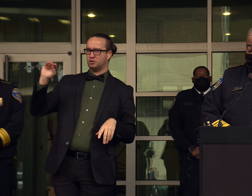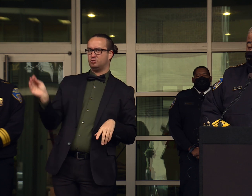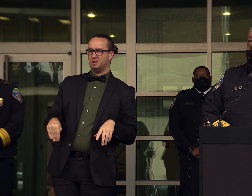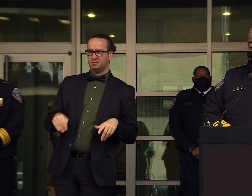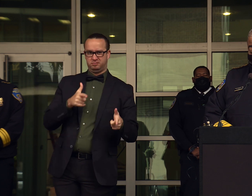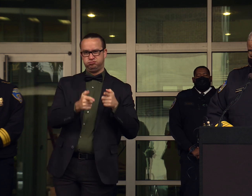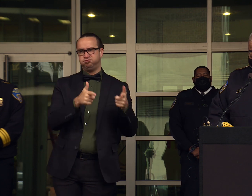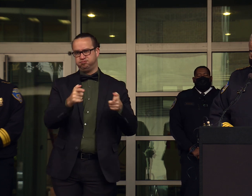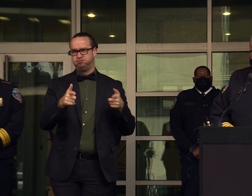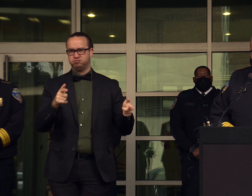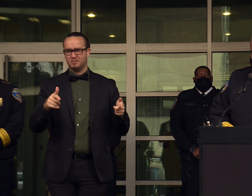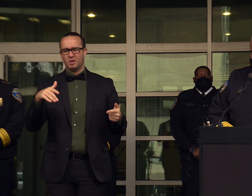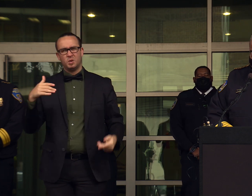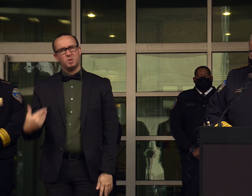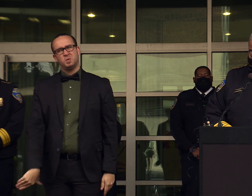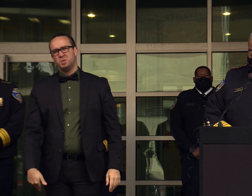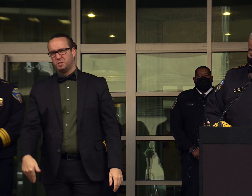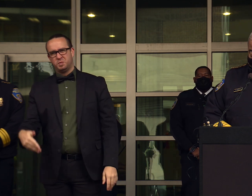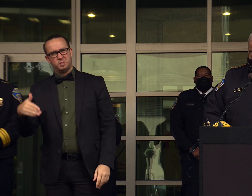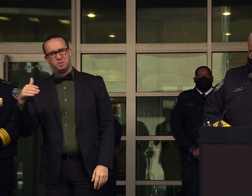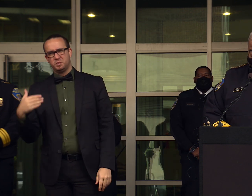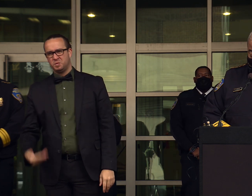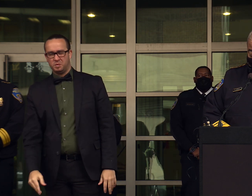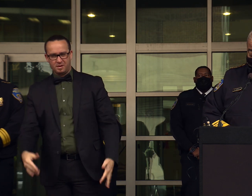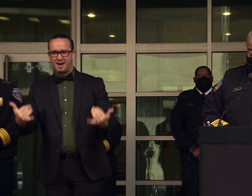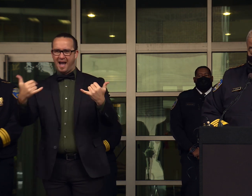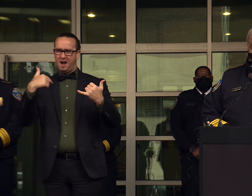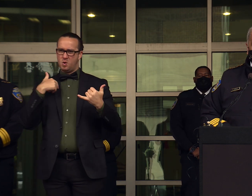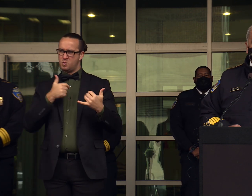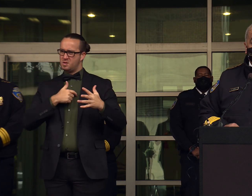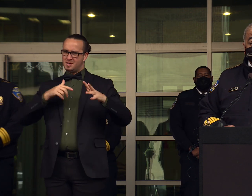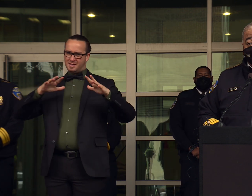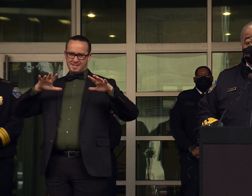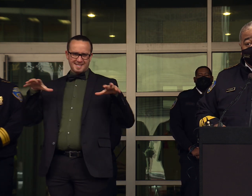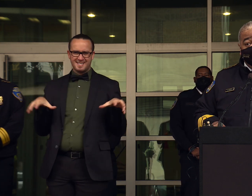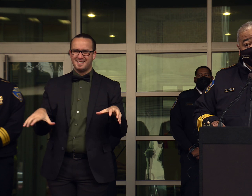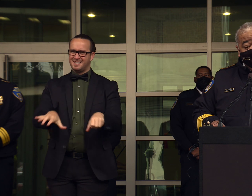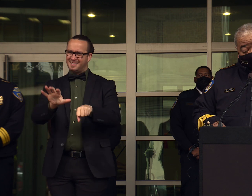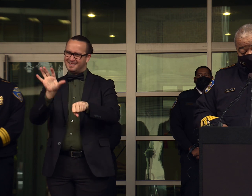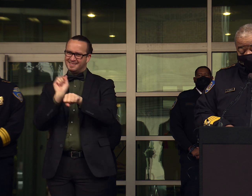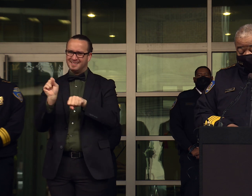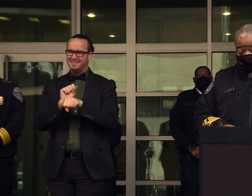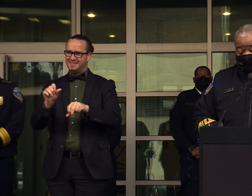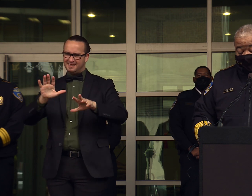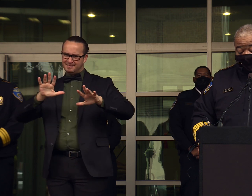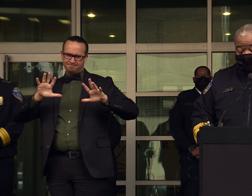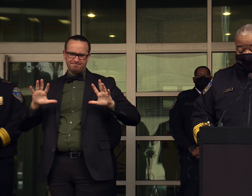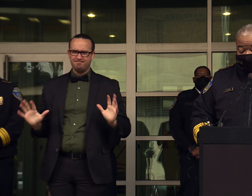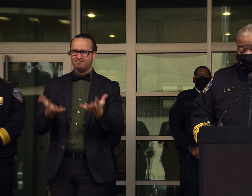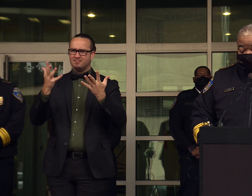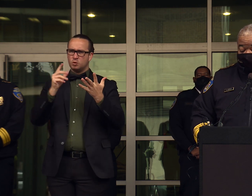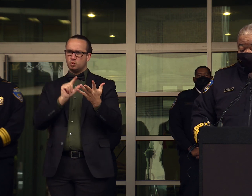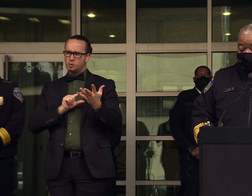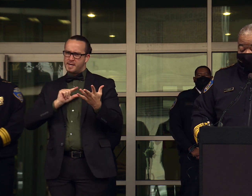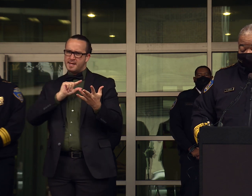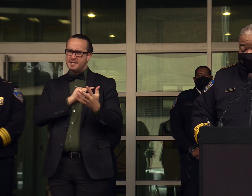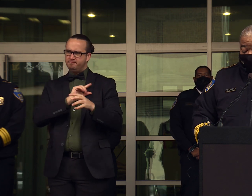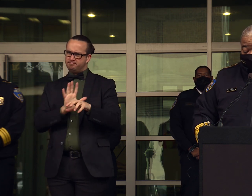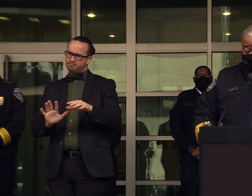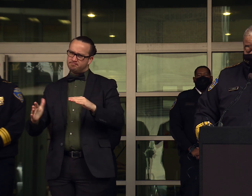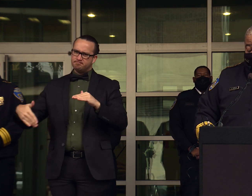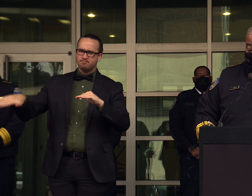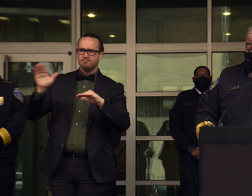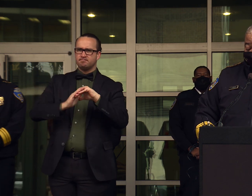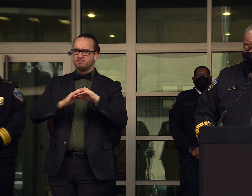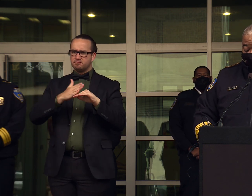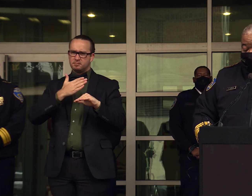engagement to have a true impact on crime reduction based on where crime is occurring now. Adapting to the right type